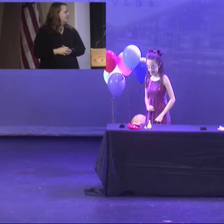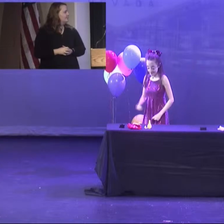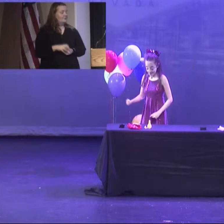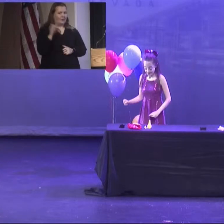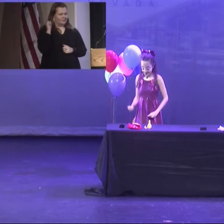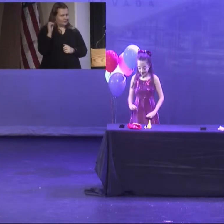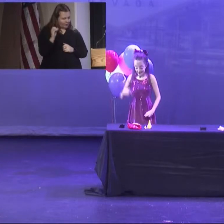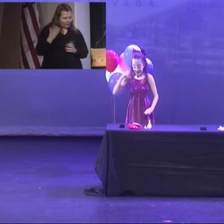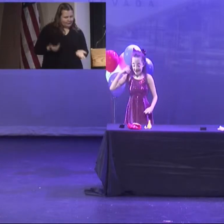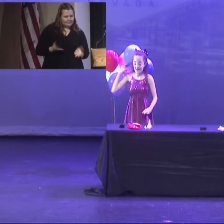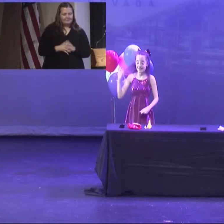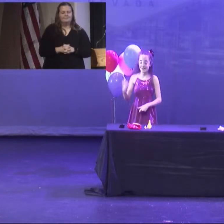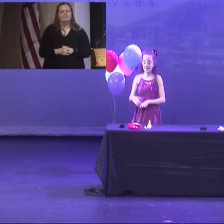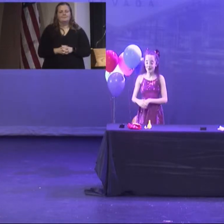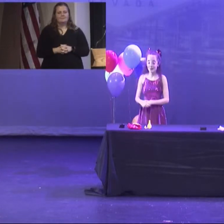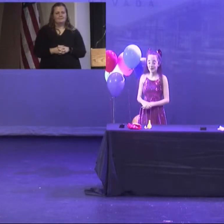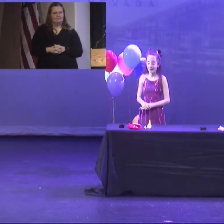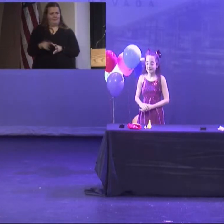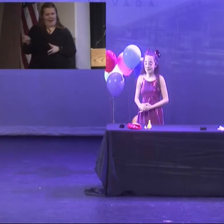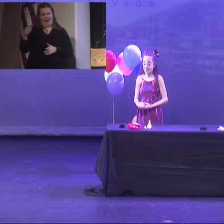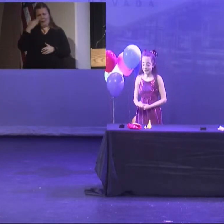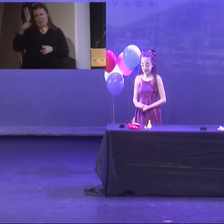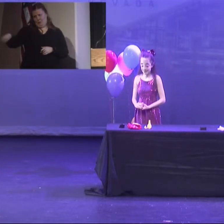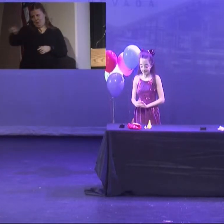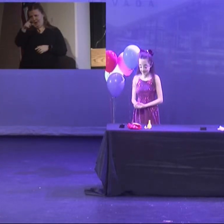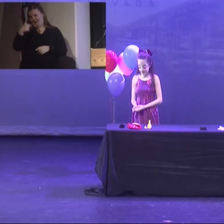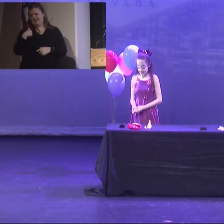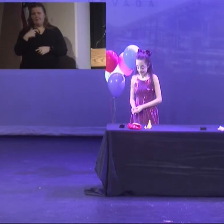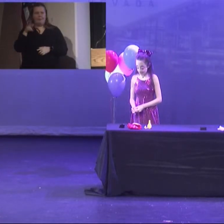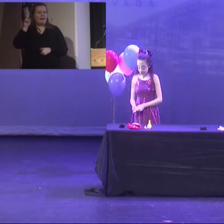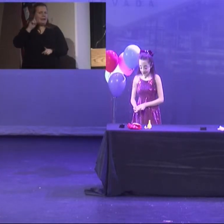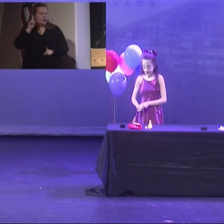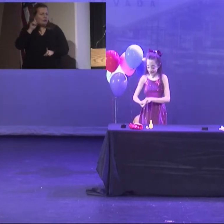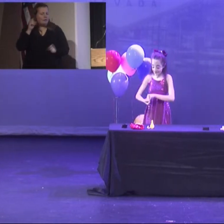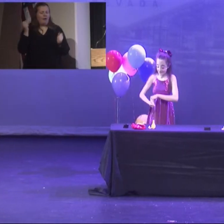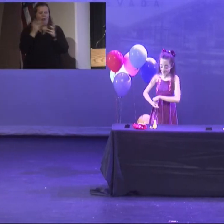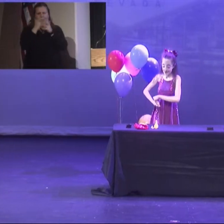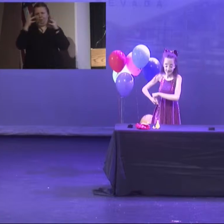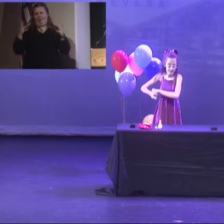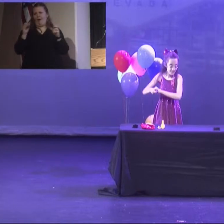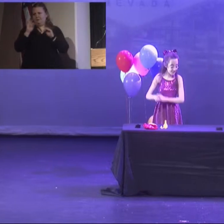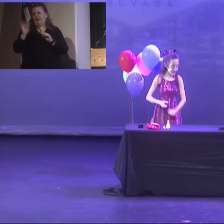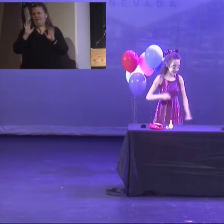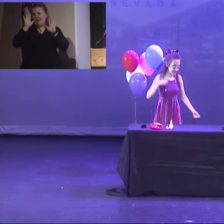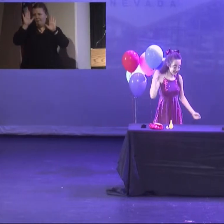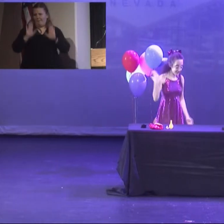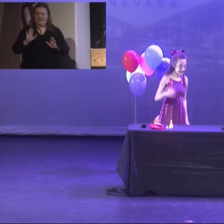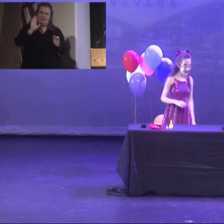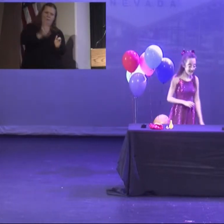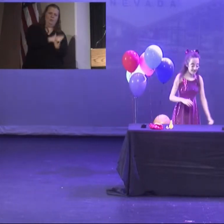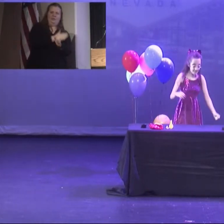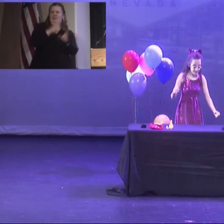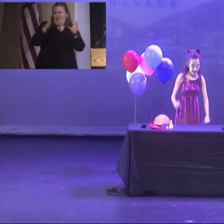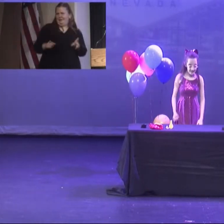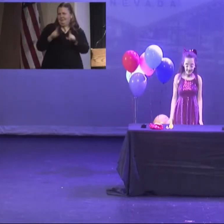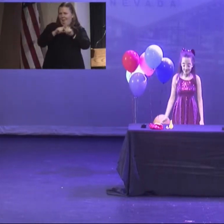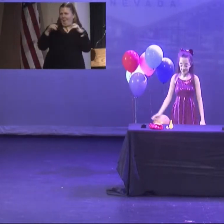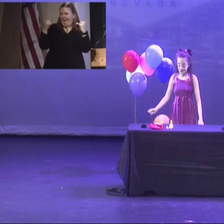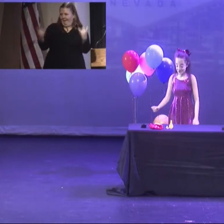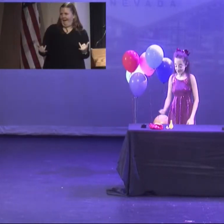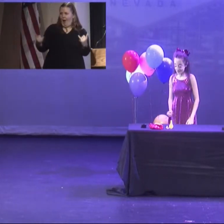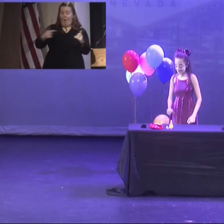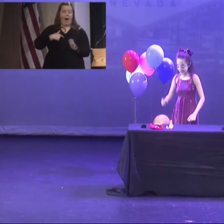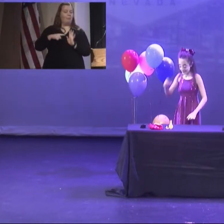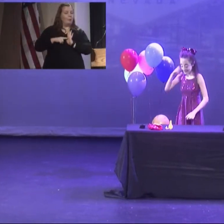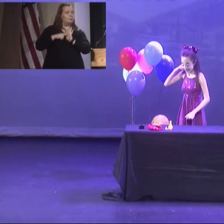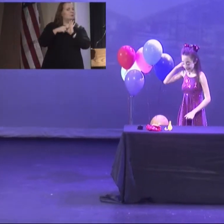So, I know you guys have been hearing lots of amazing musicians, and now I'm going to